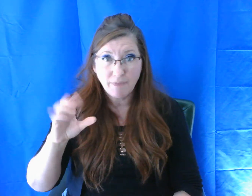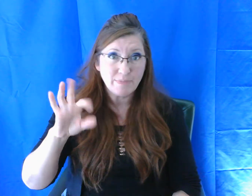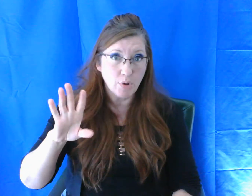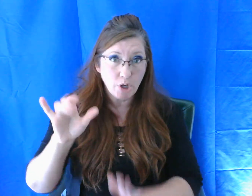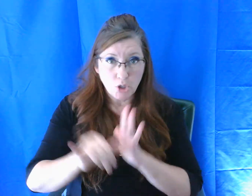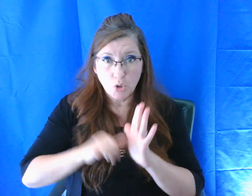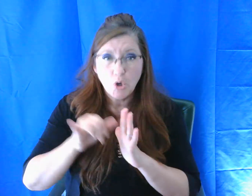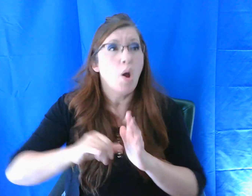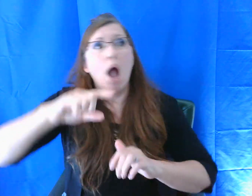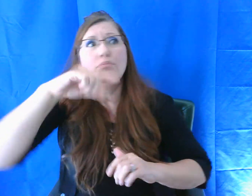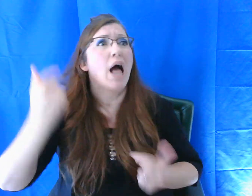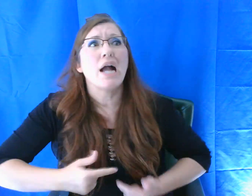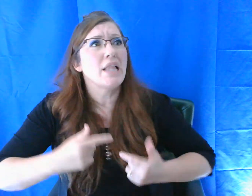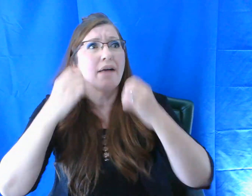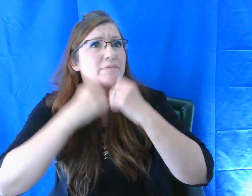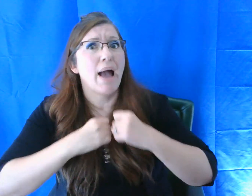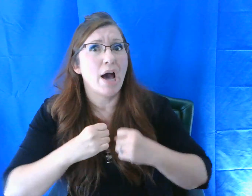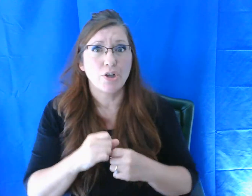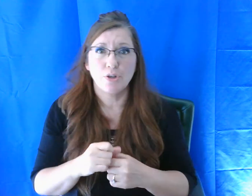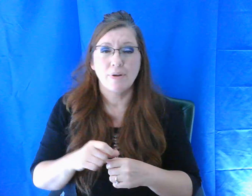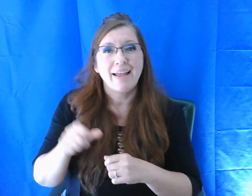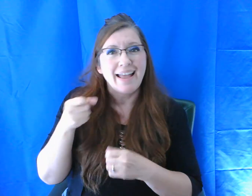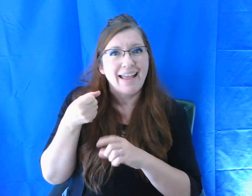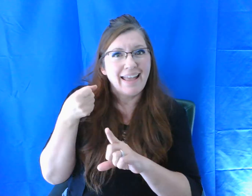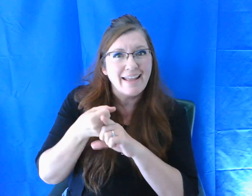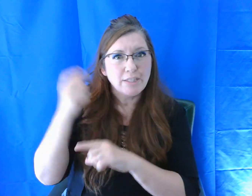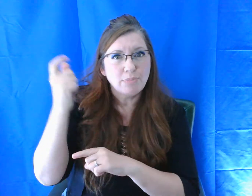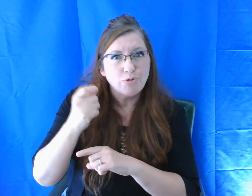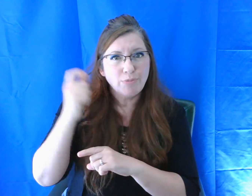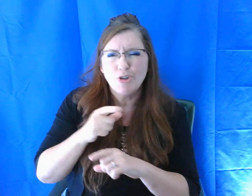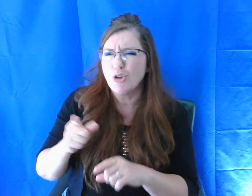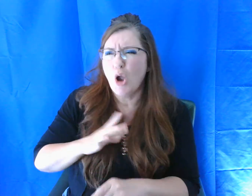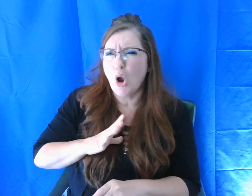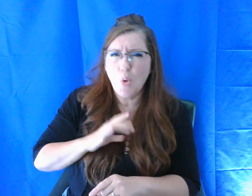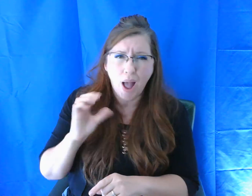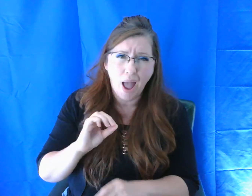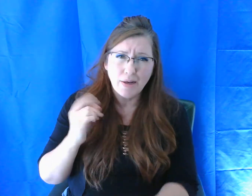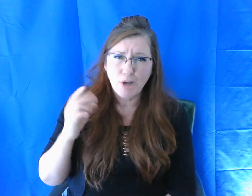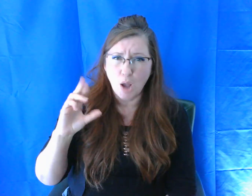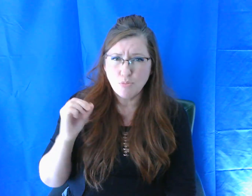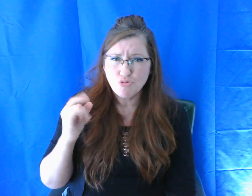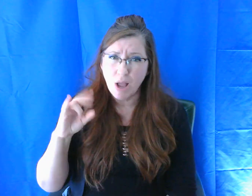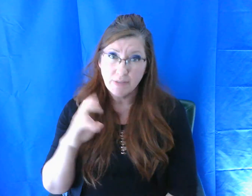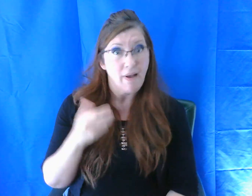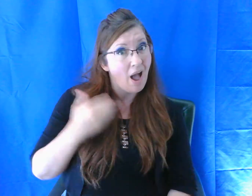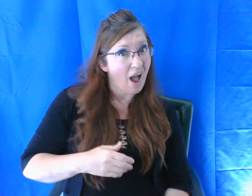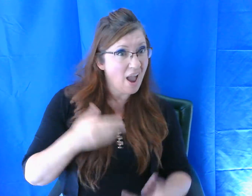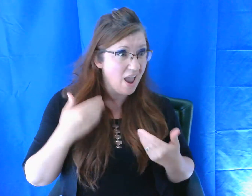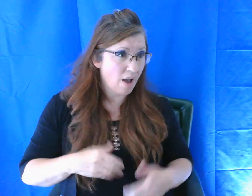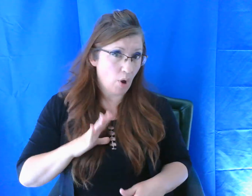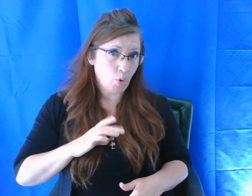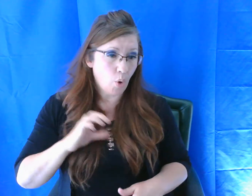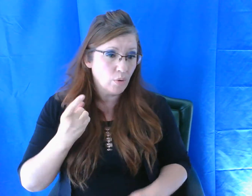that notification bell. Hey, you're so cool and progressive. I am so cool and progressive. And if you can't say Black Lives